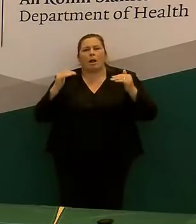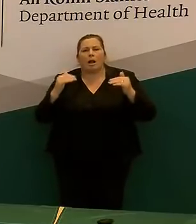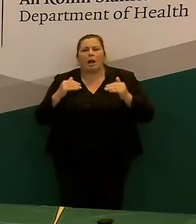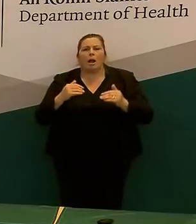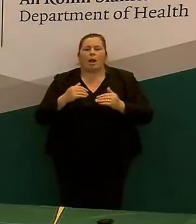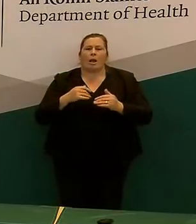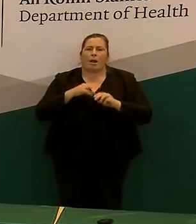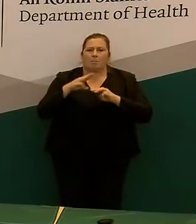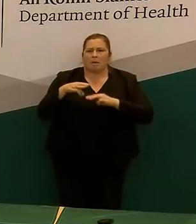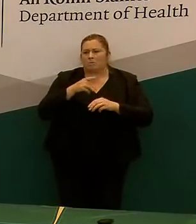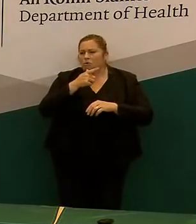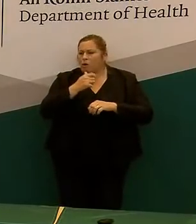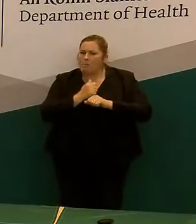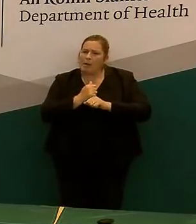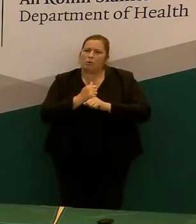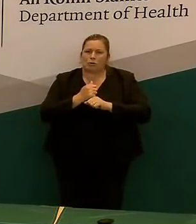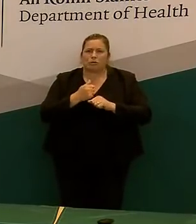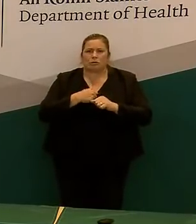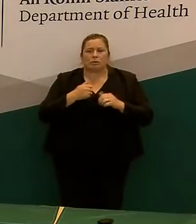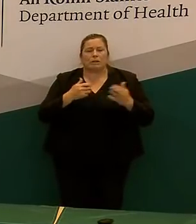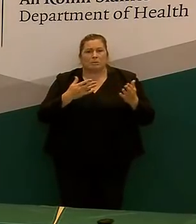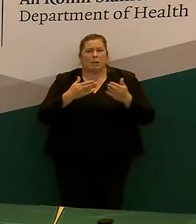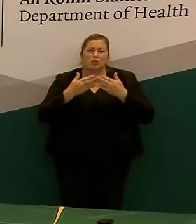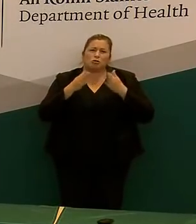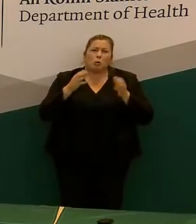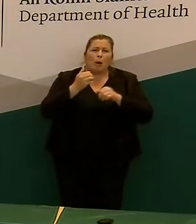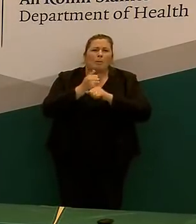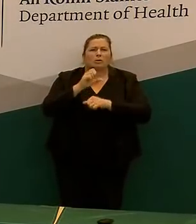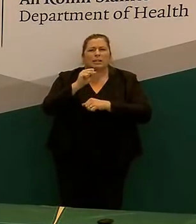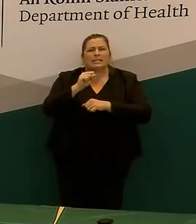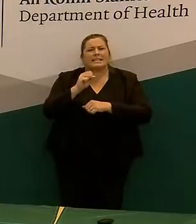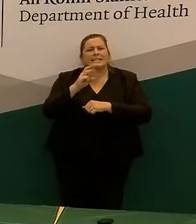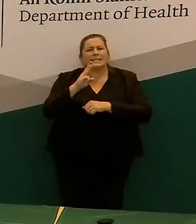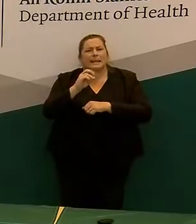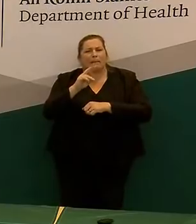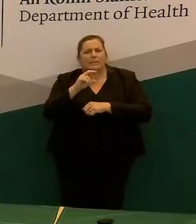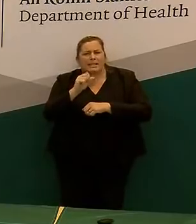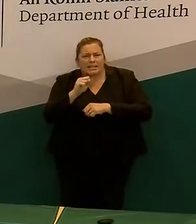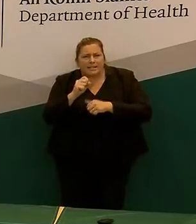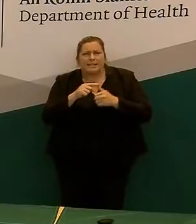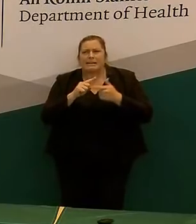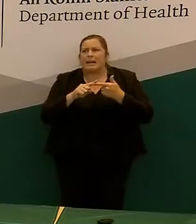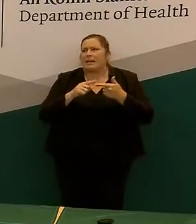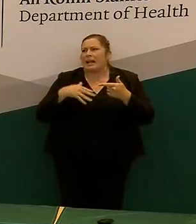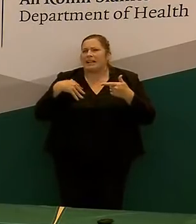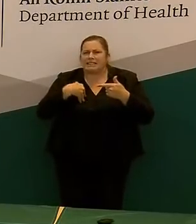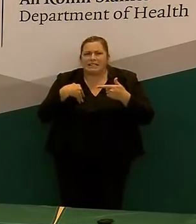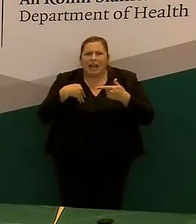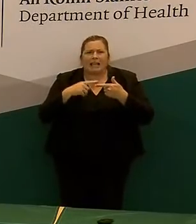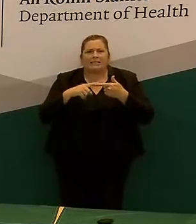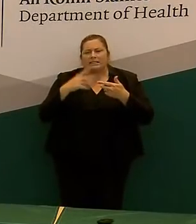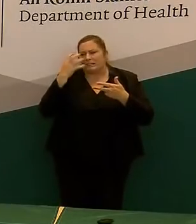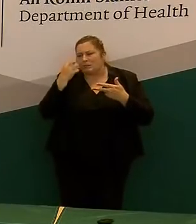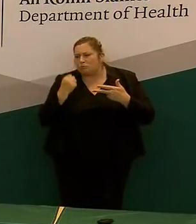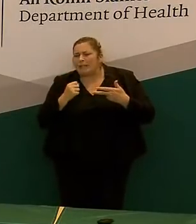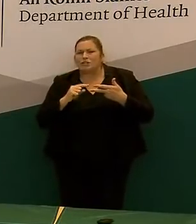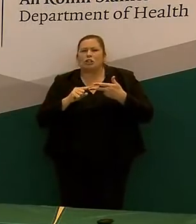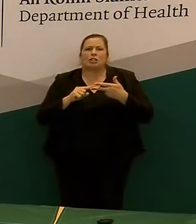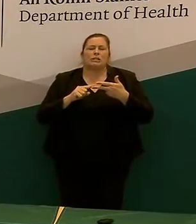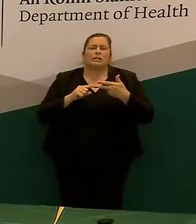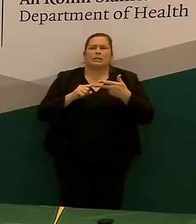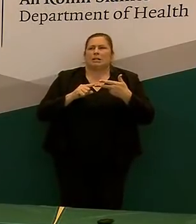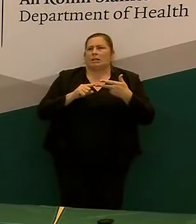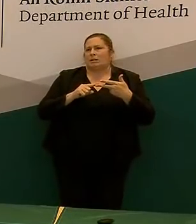of patients, and this is true in general of sepsis, of a type of anxiety, depressive disorders,